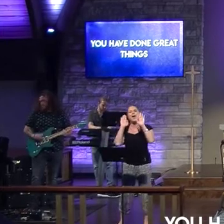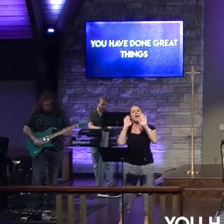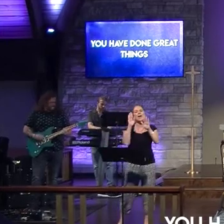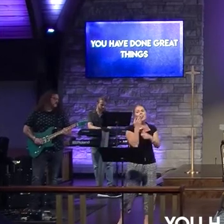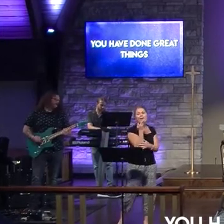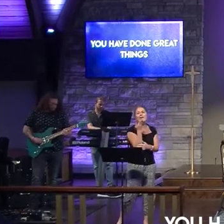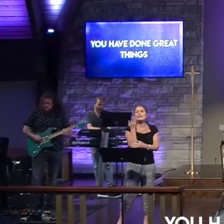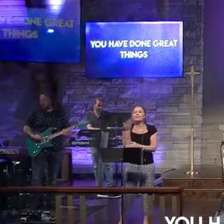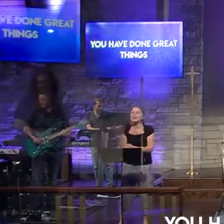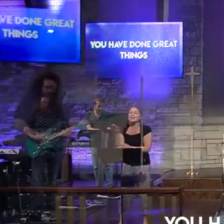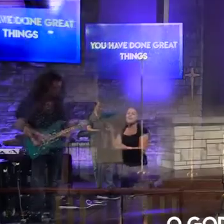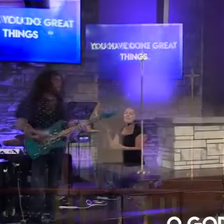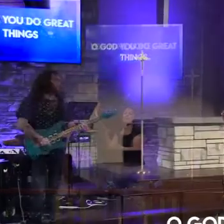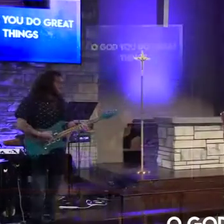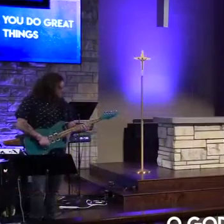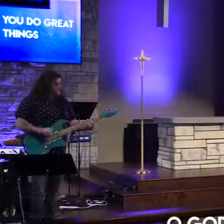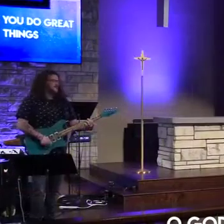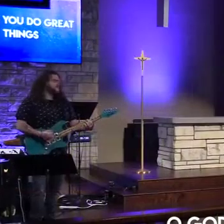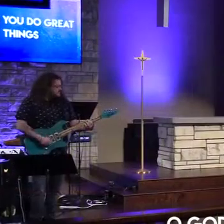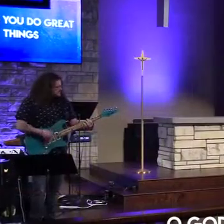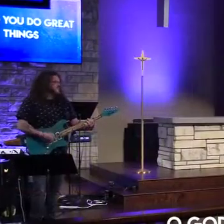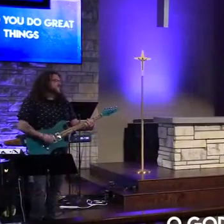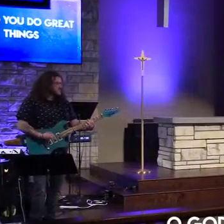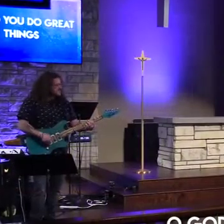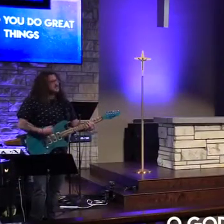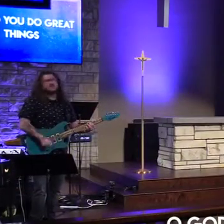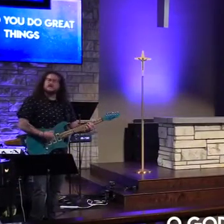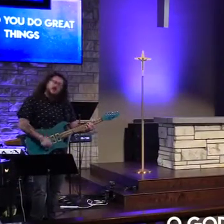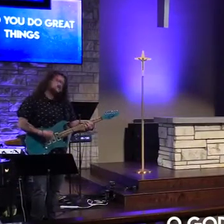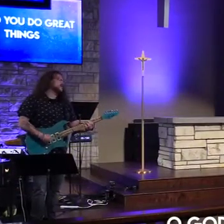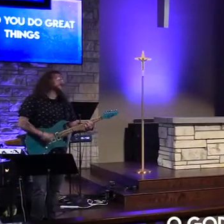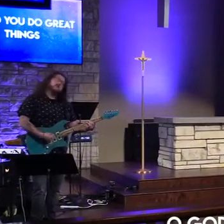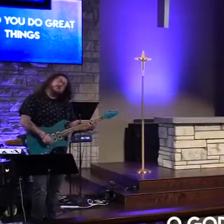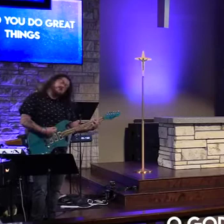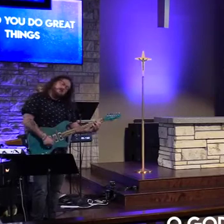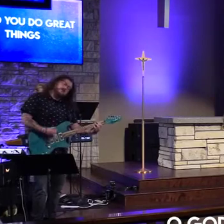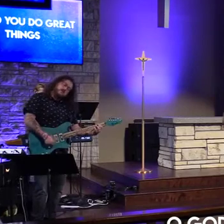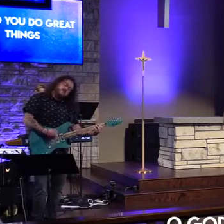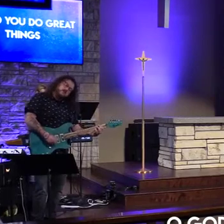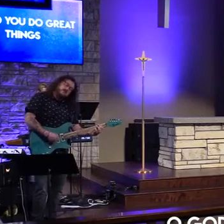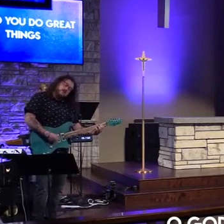done great things. Oh,